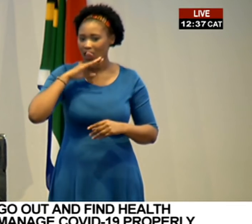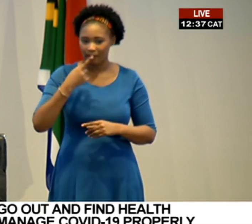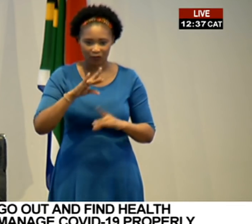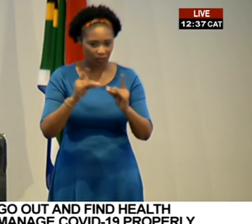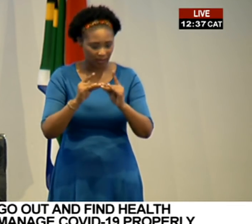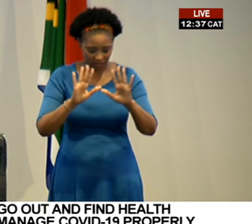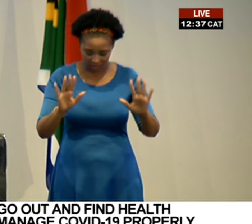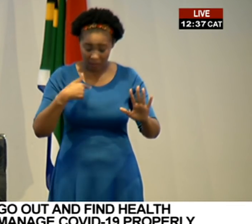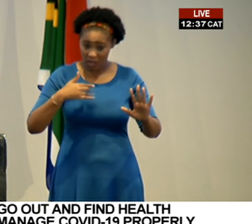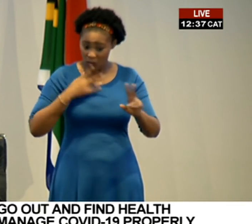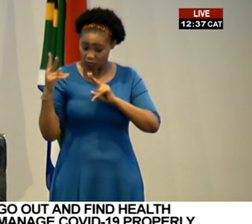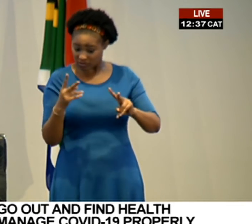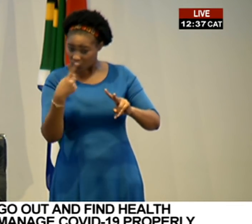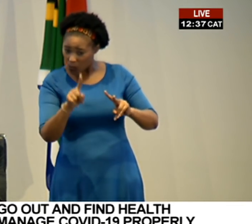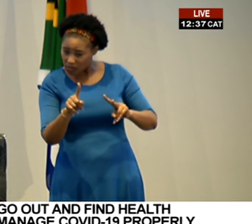a margin